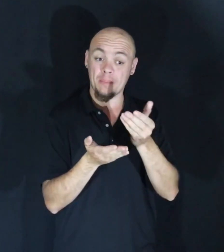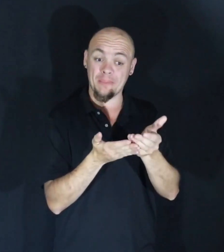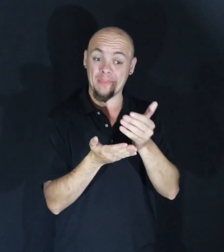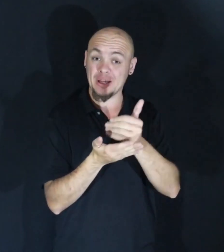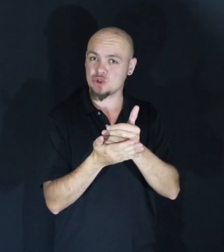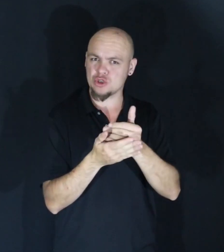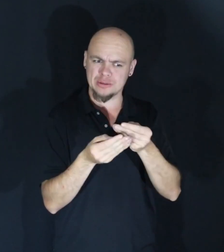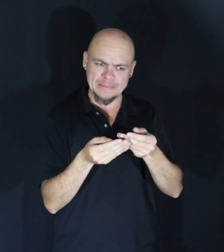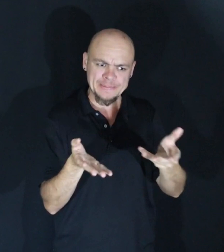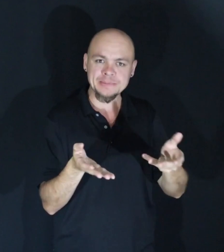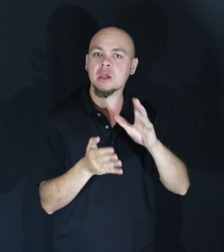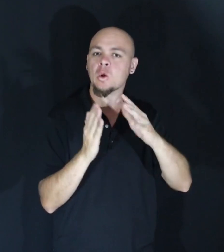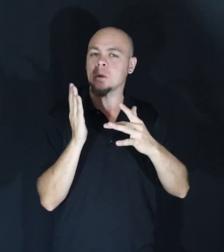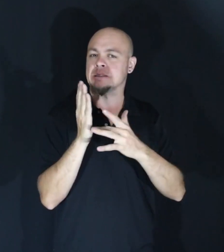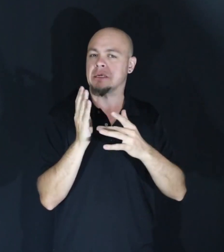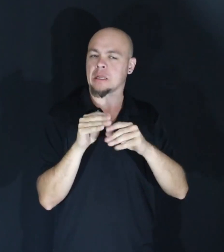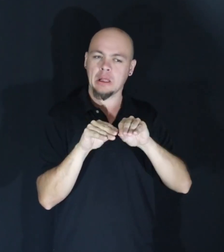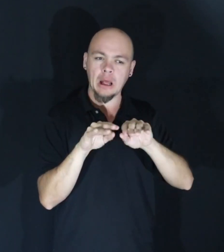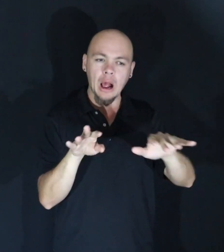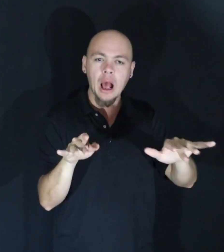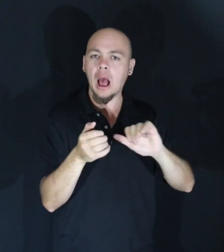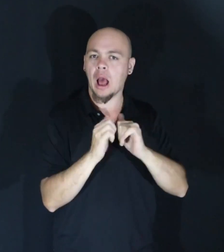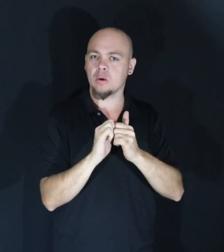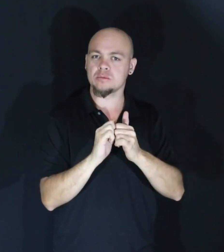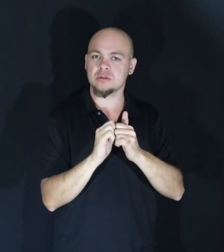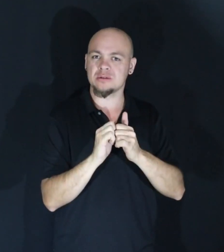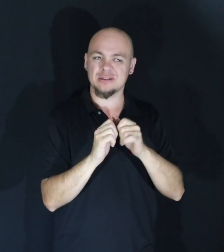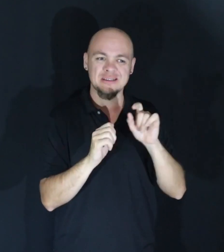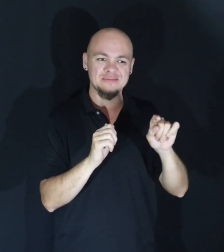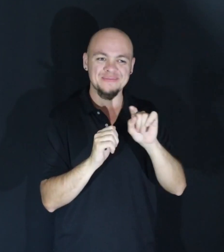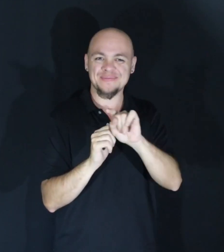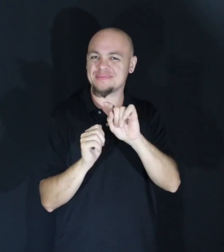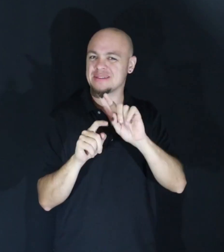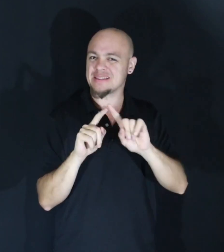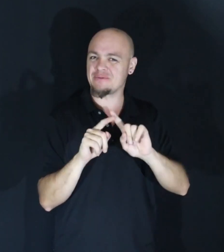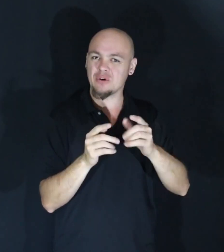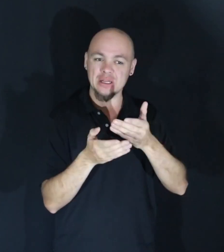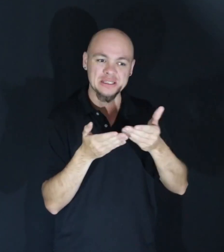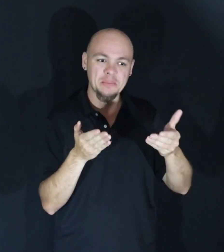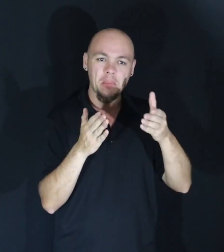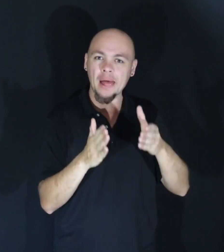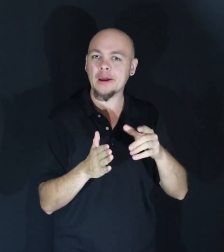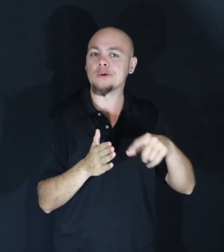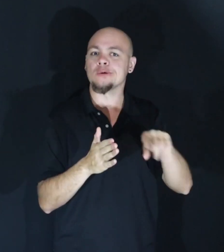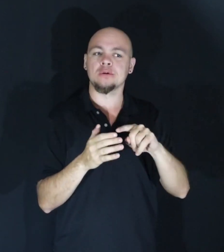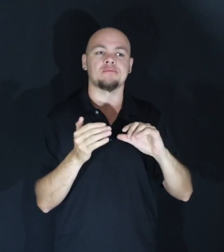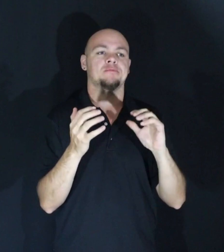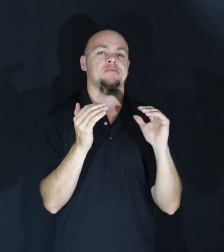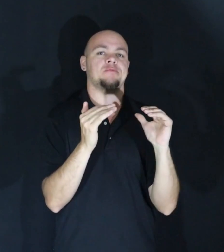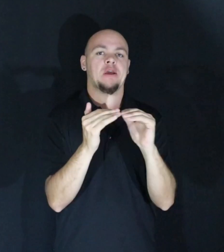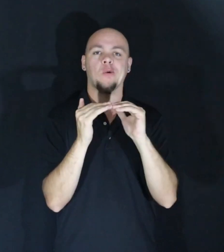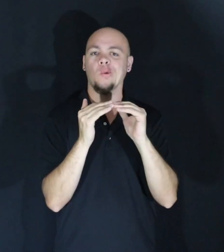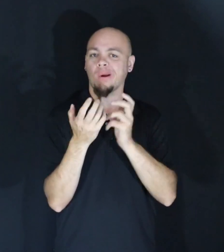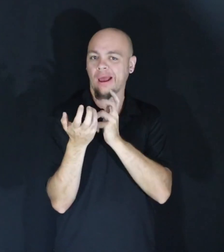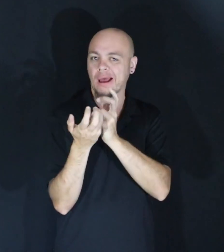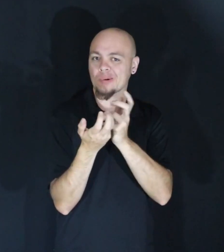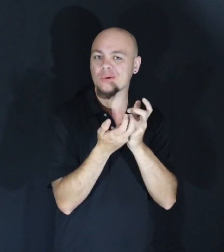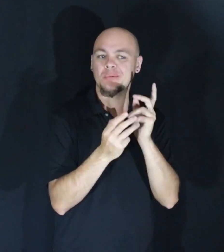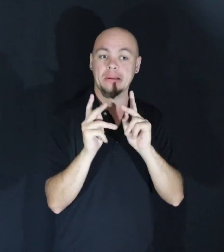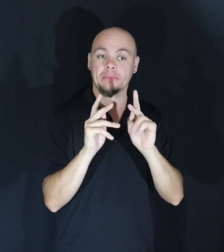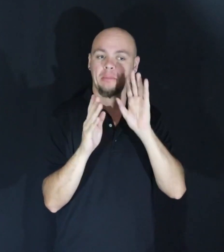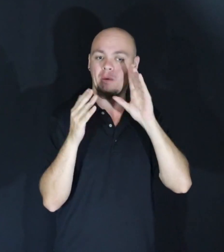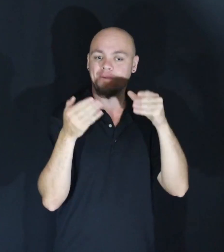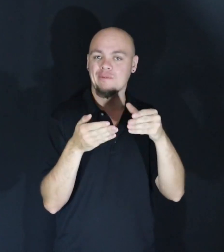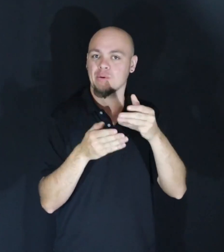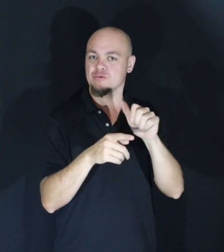and distribute your technology, to the diverse suppliers that you work with, and fair and equitable people practices. But